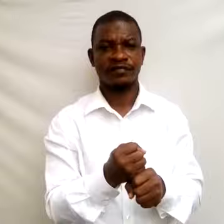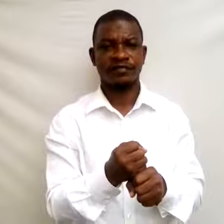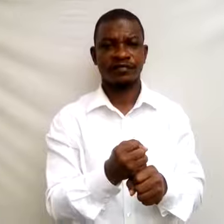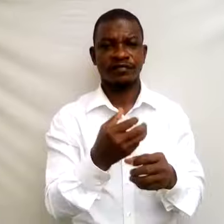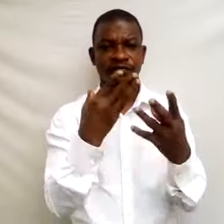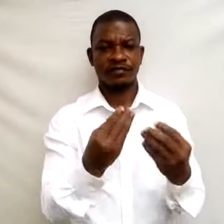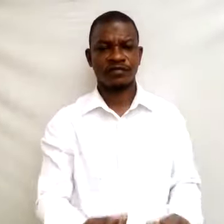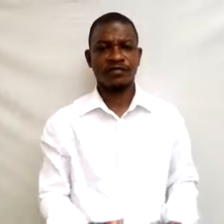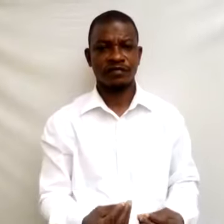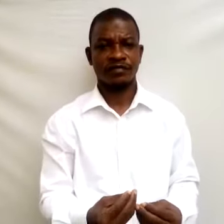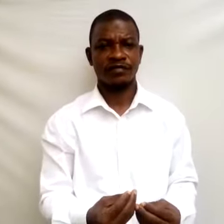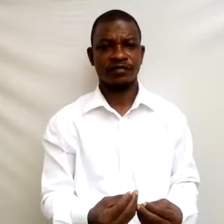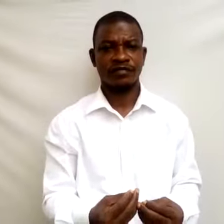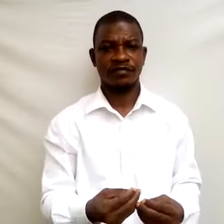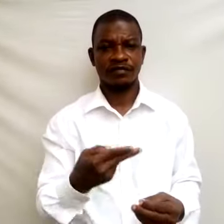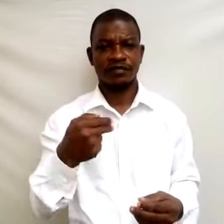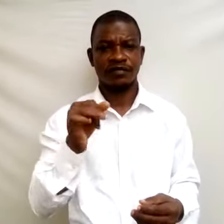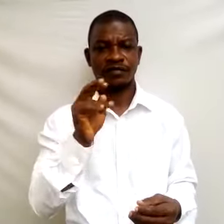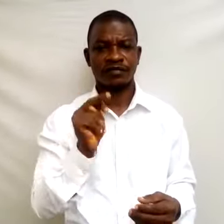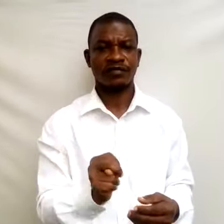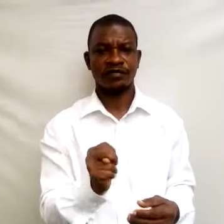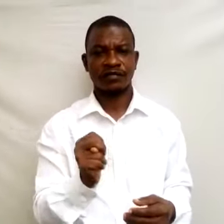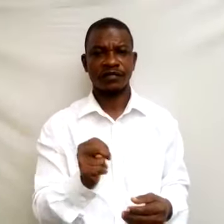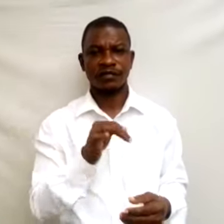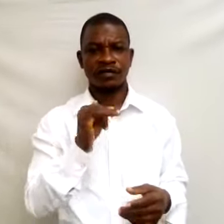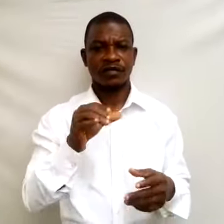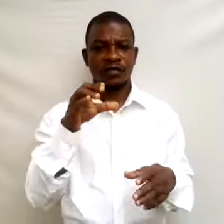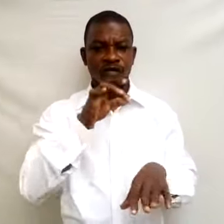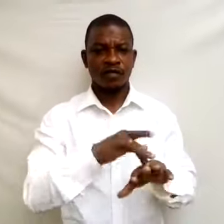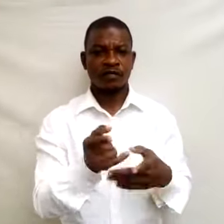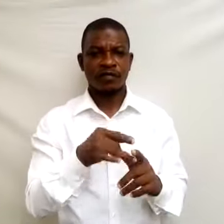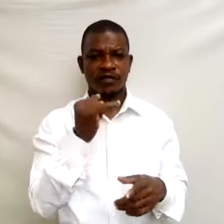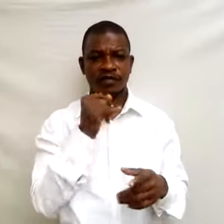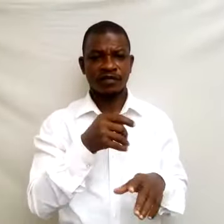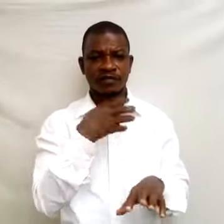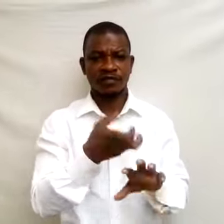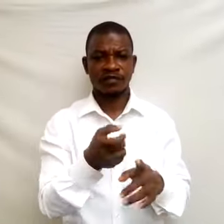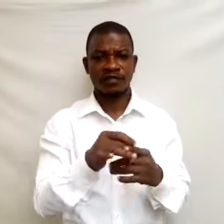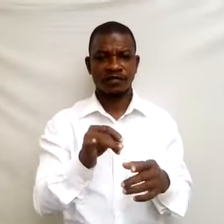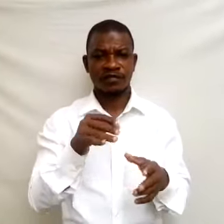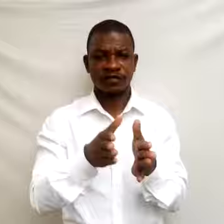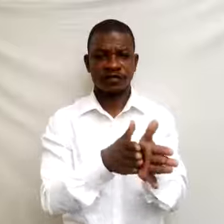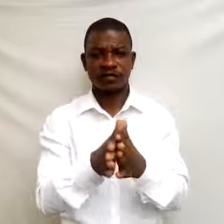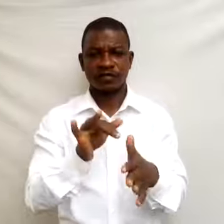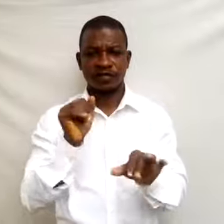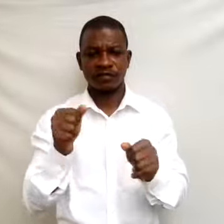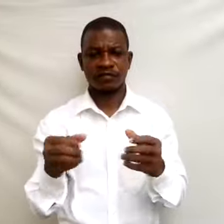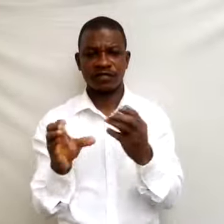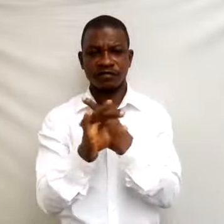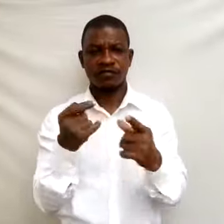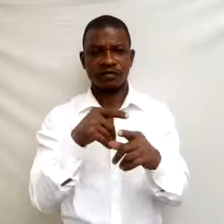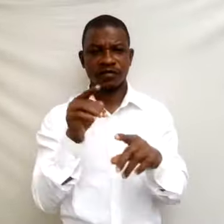Solution. Hints. Compound interest can be calculated in 2 ways.